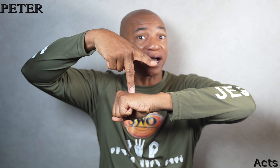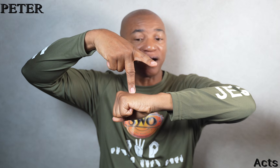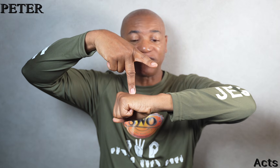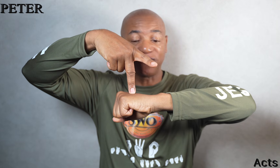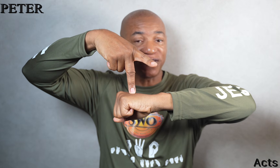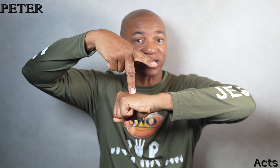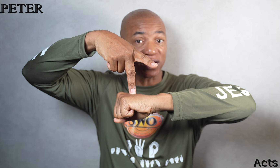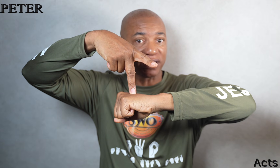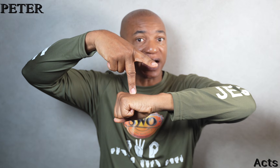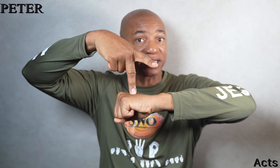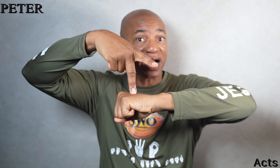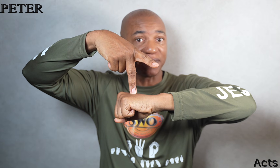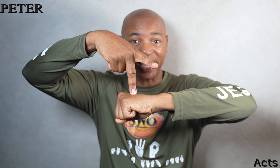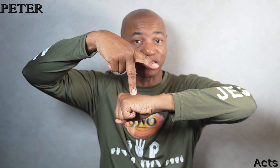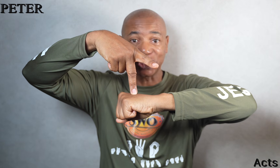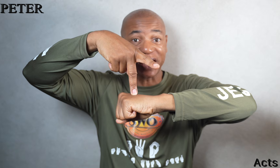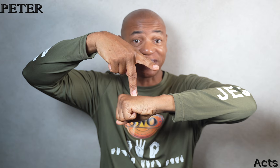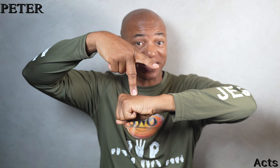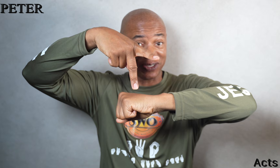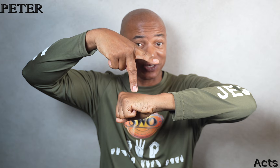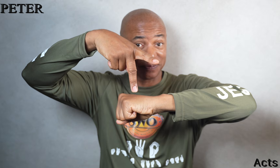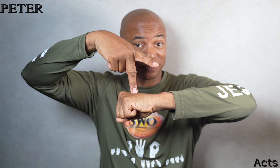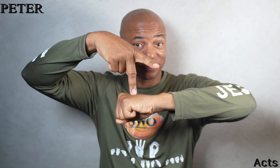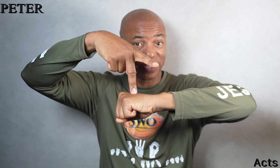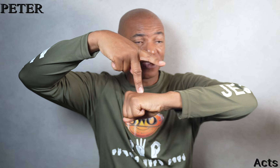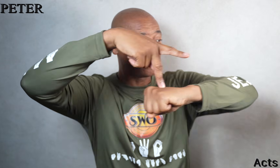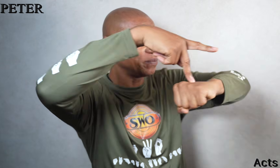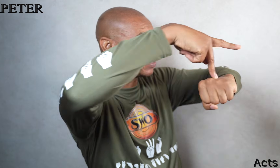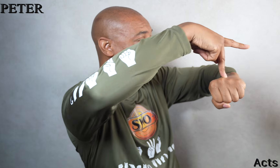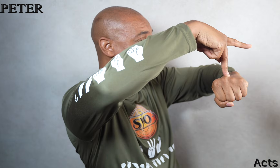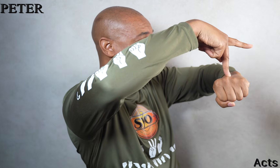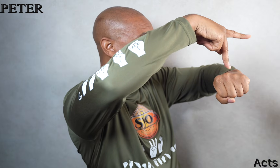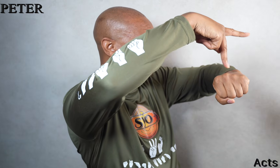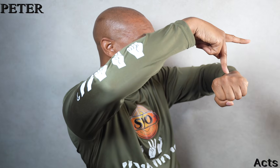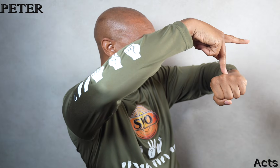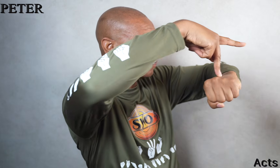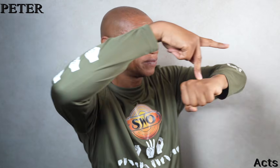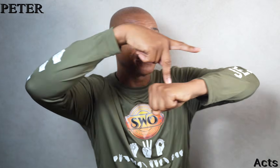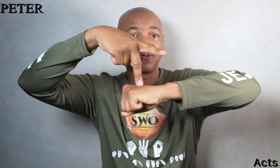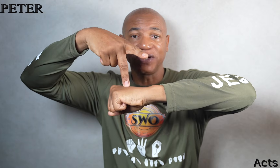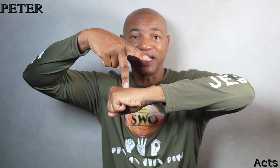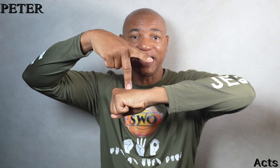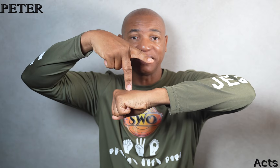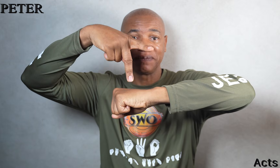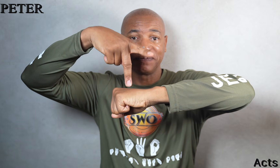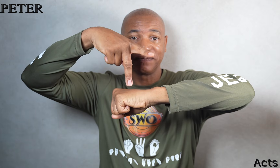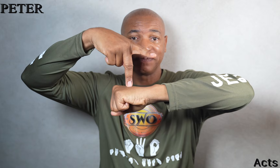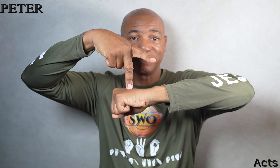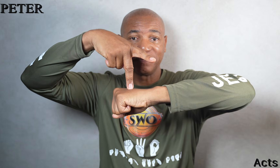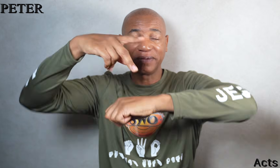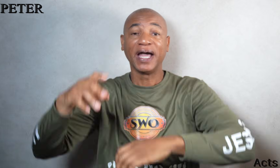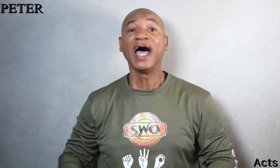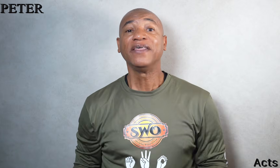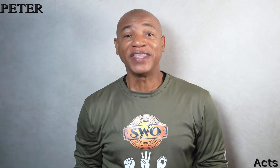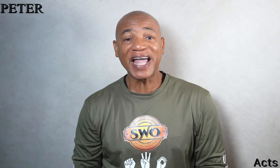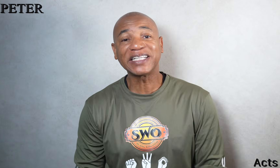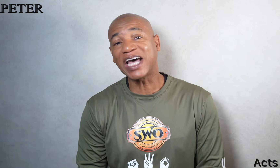of the fist of the non-dominant hand, just like this. From the side, front again. That is how